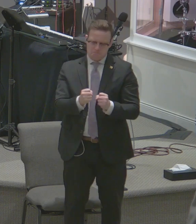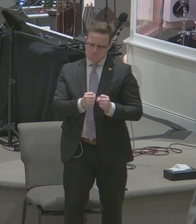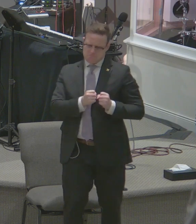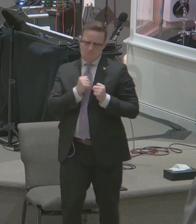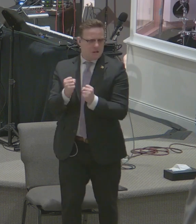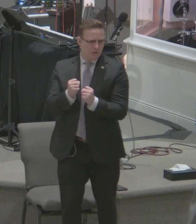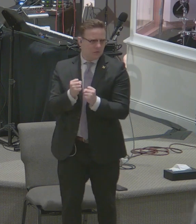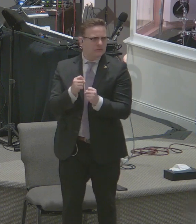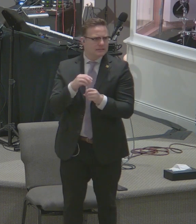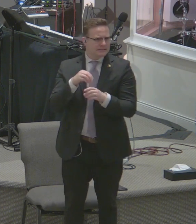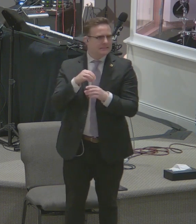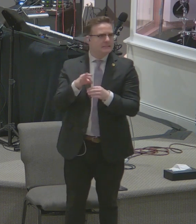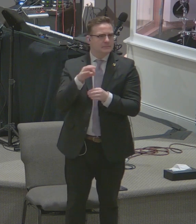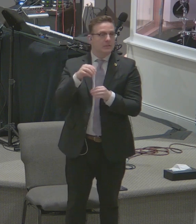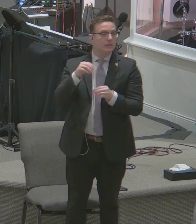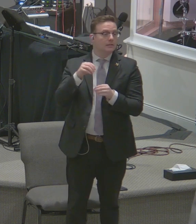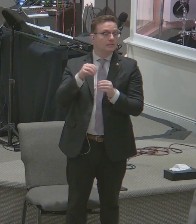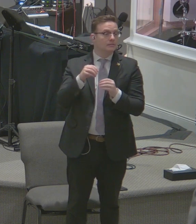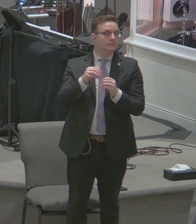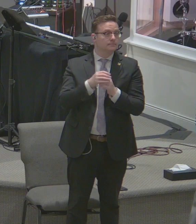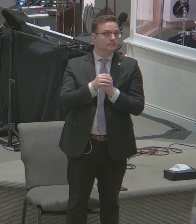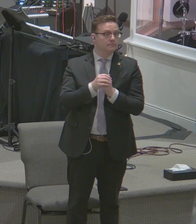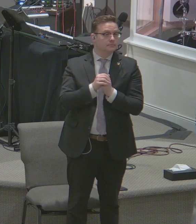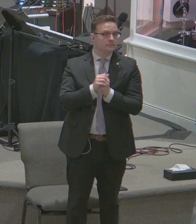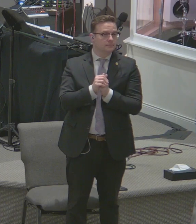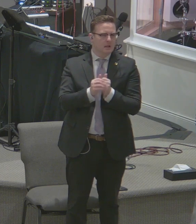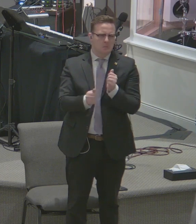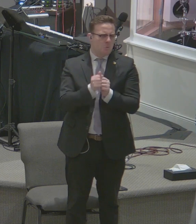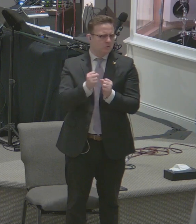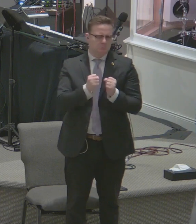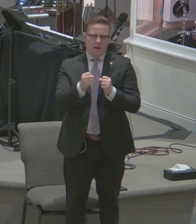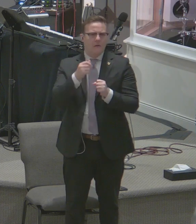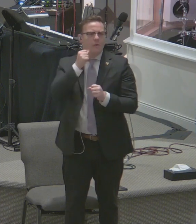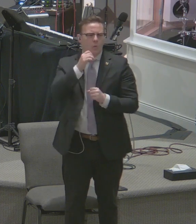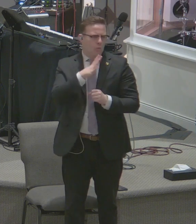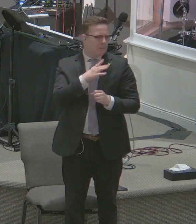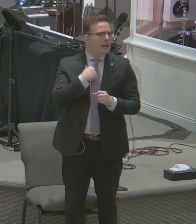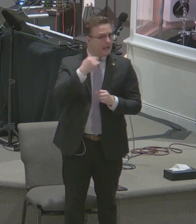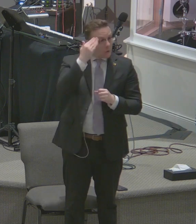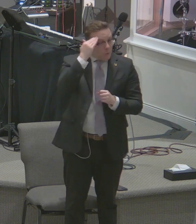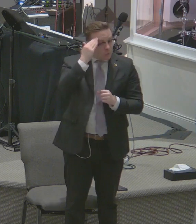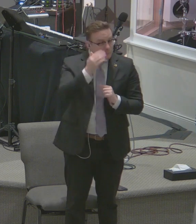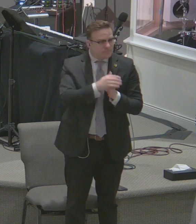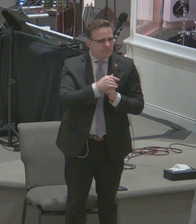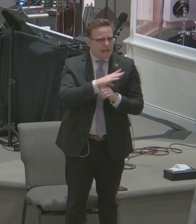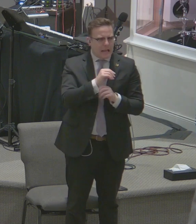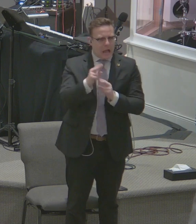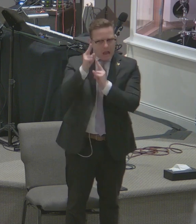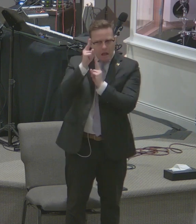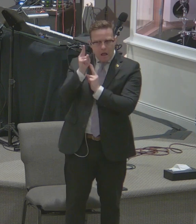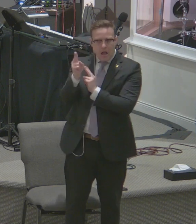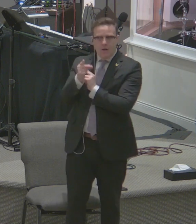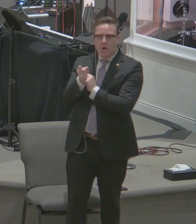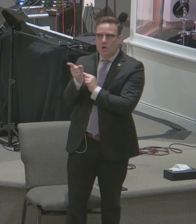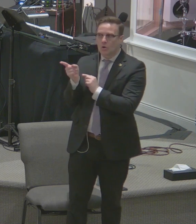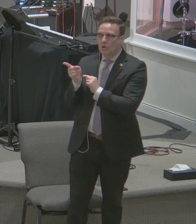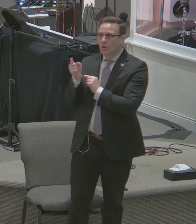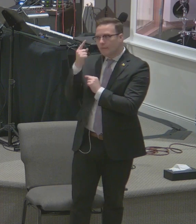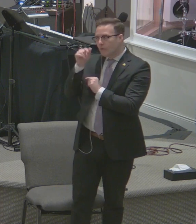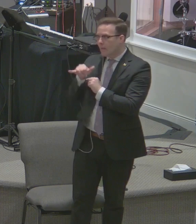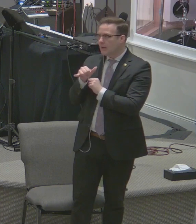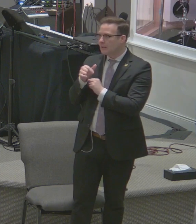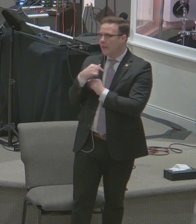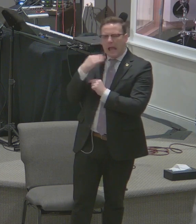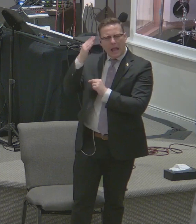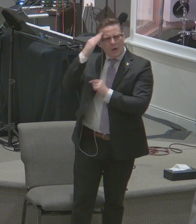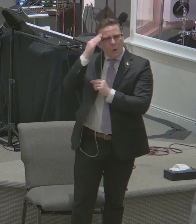powerful spiritual woman I know. She really is. And I honor her for that. I